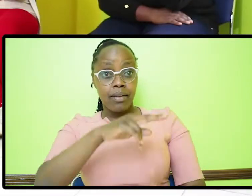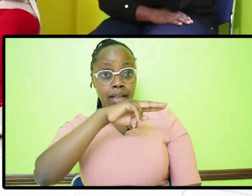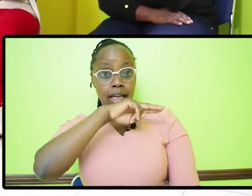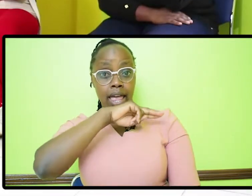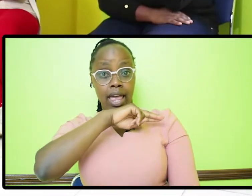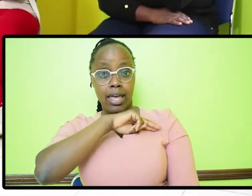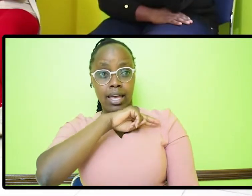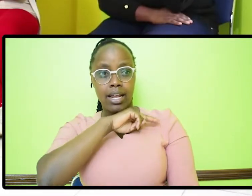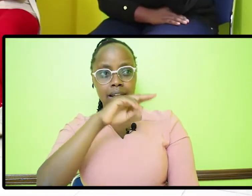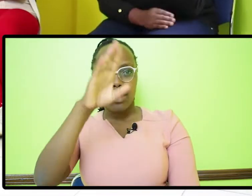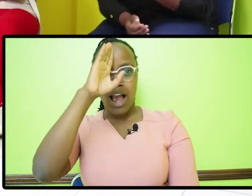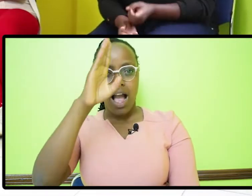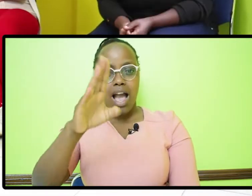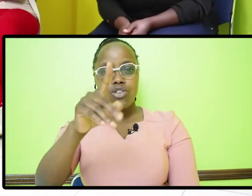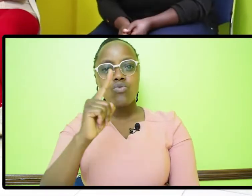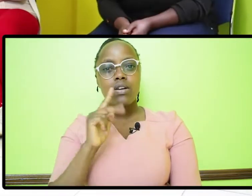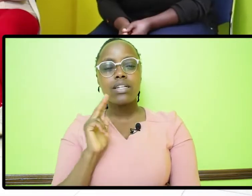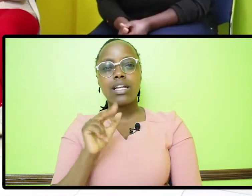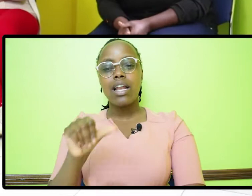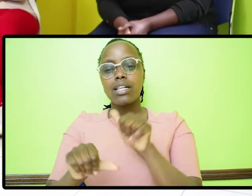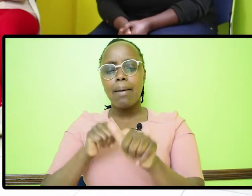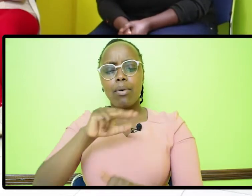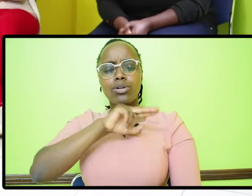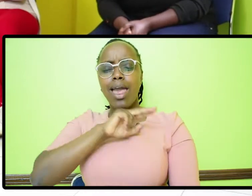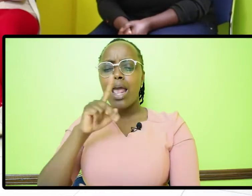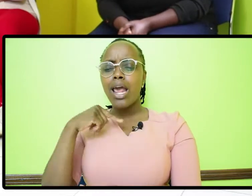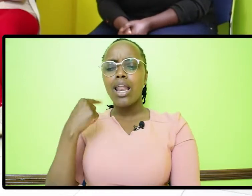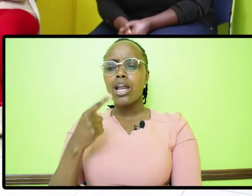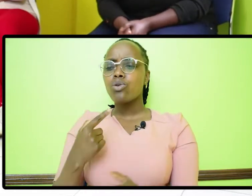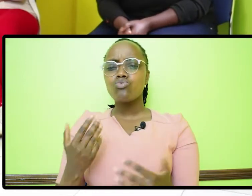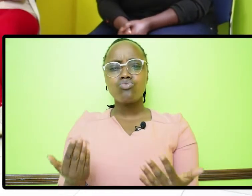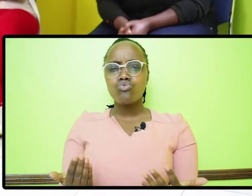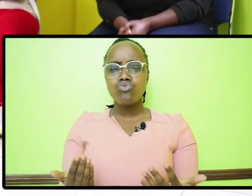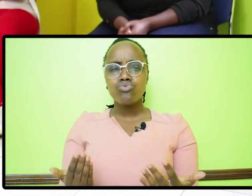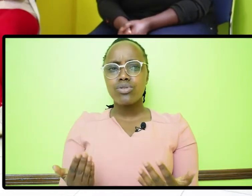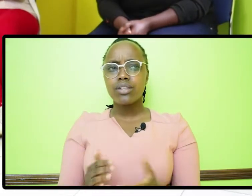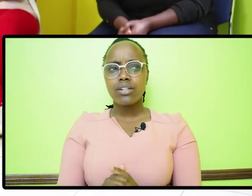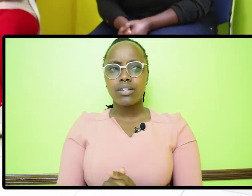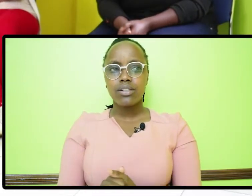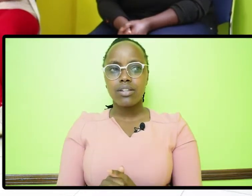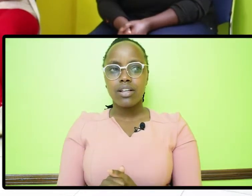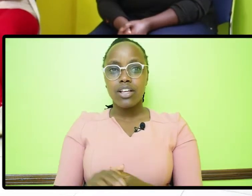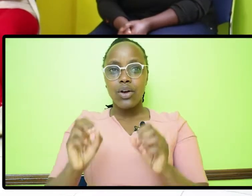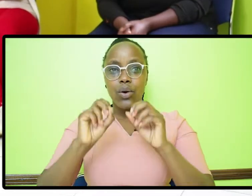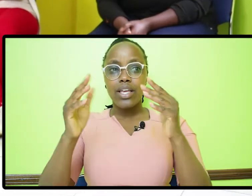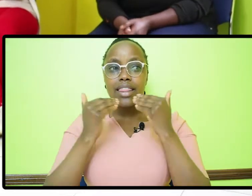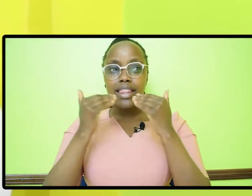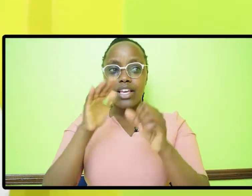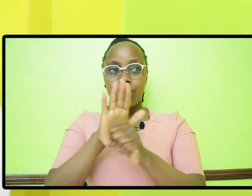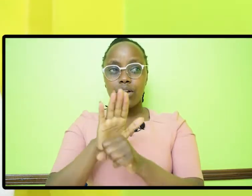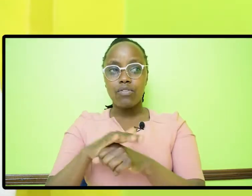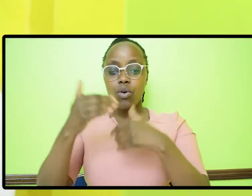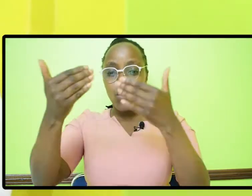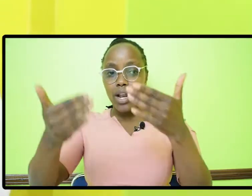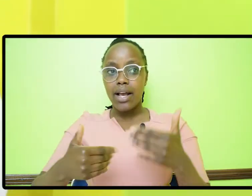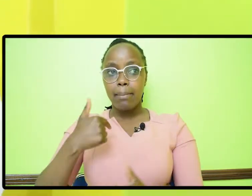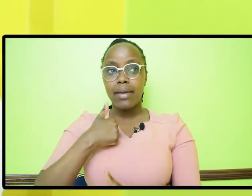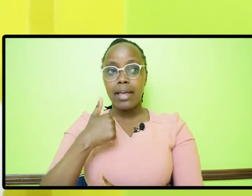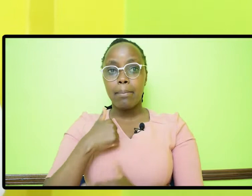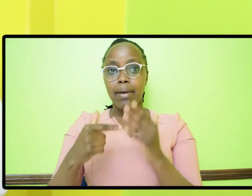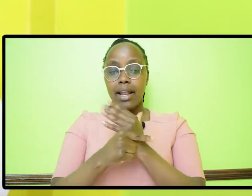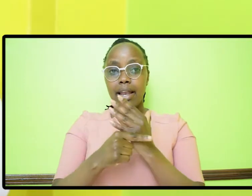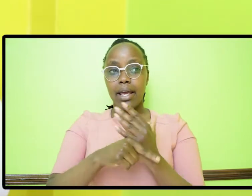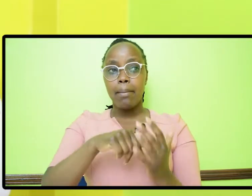Hellen, how are you? Tell us more about Hellen and who is Hellen? Okay, thank you so much for welcoming